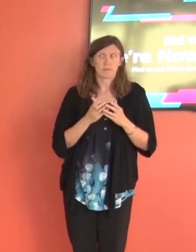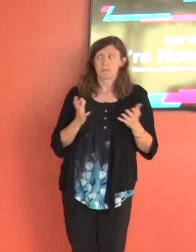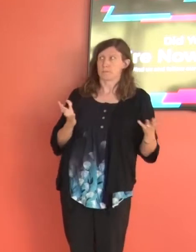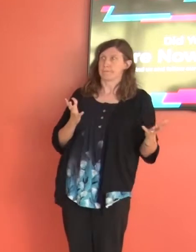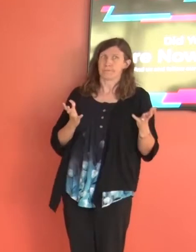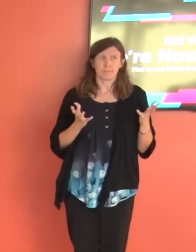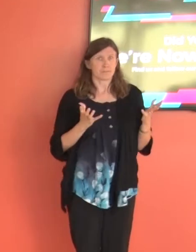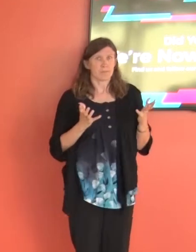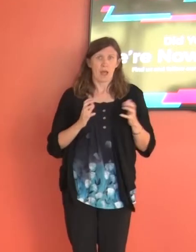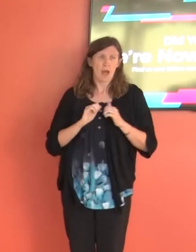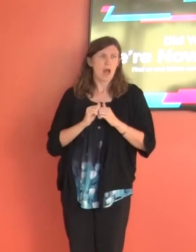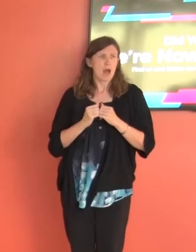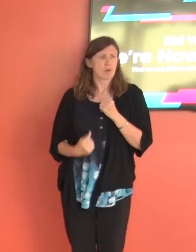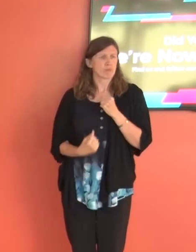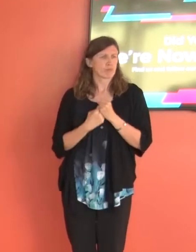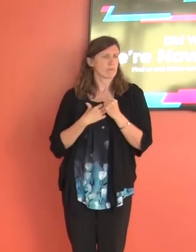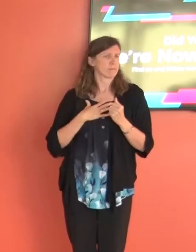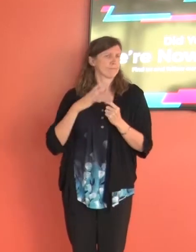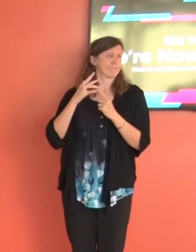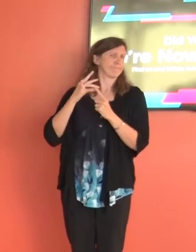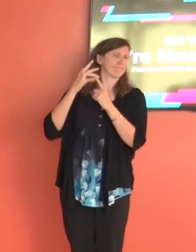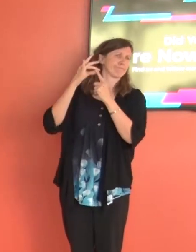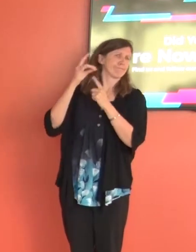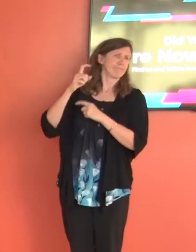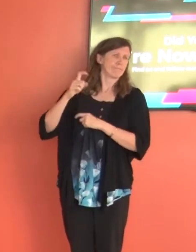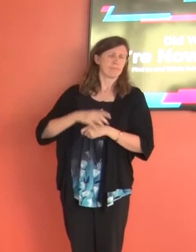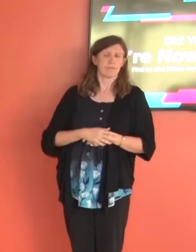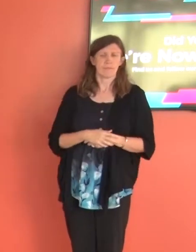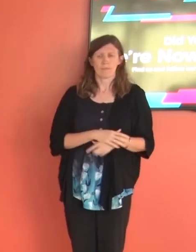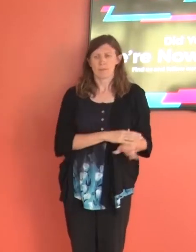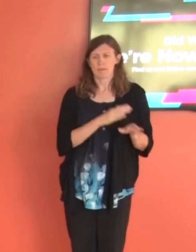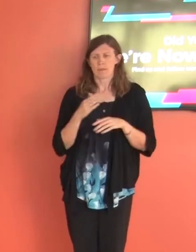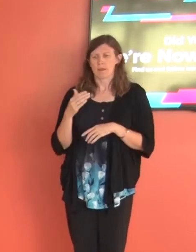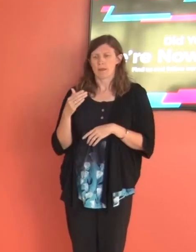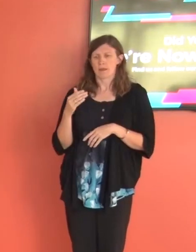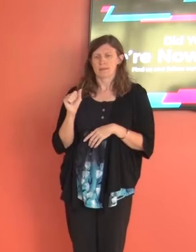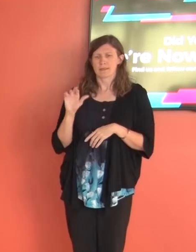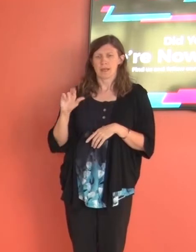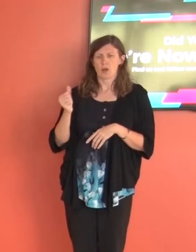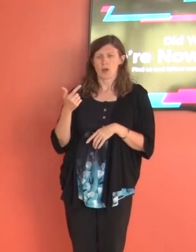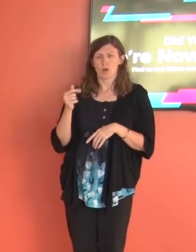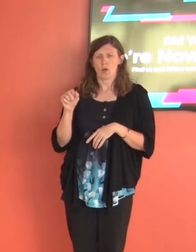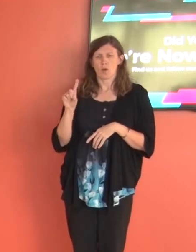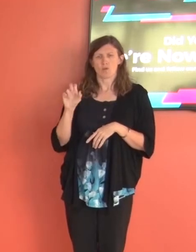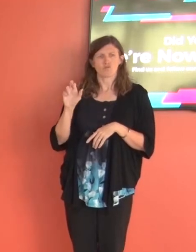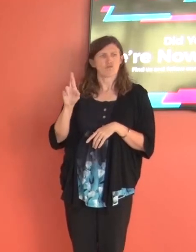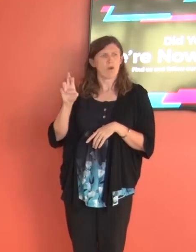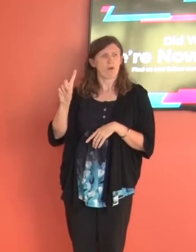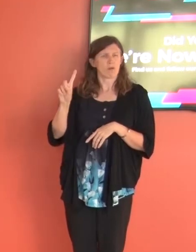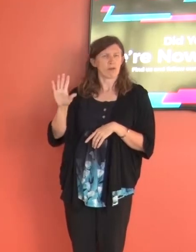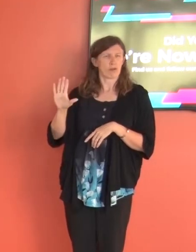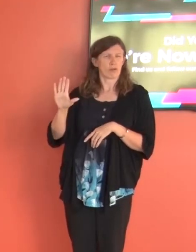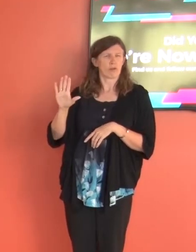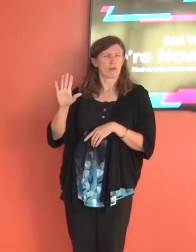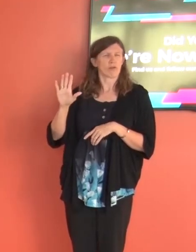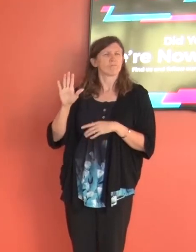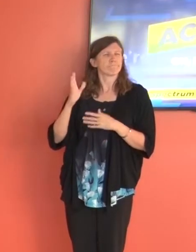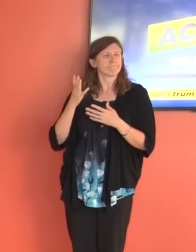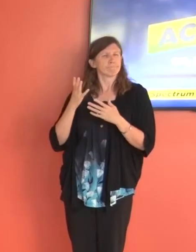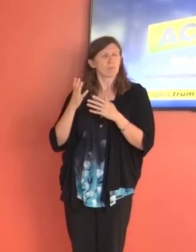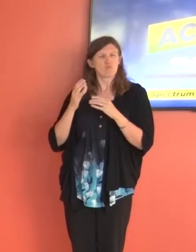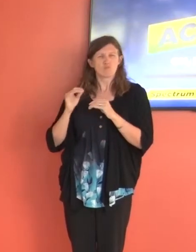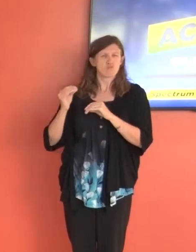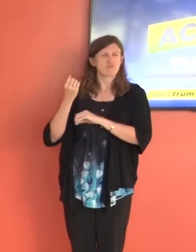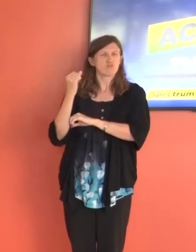So understanding, if you follow Sarah Goldrick-Robb and her Real College movement, when they talked about housing and